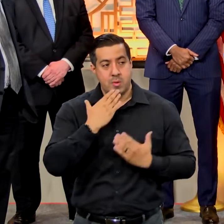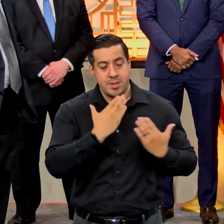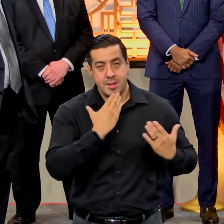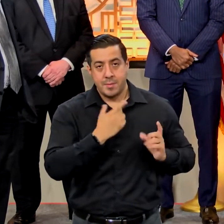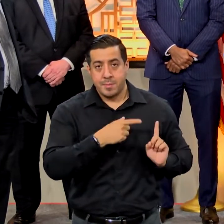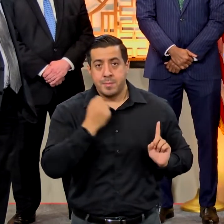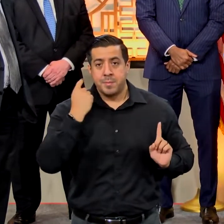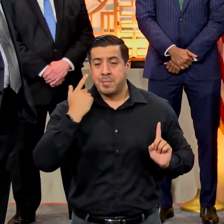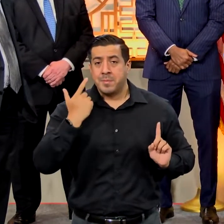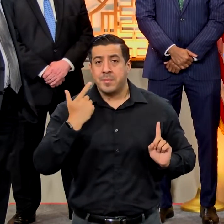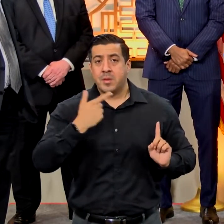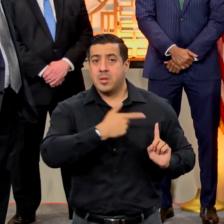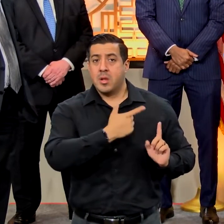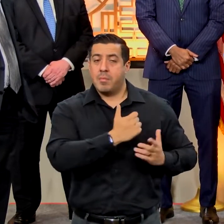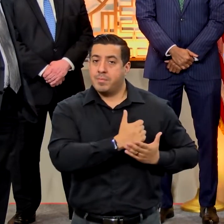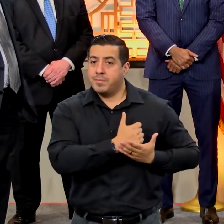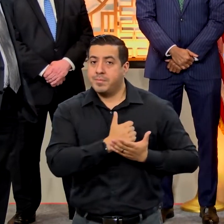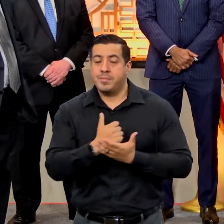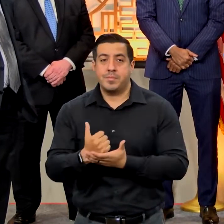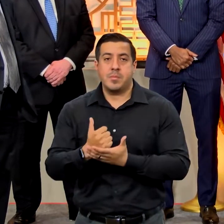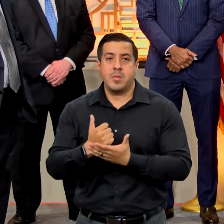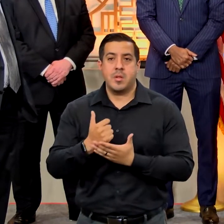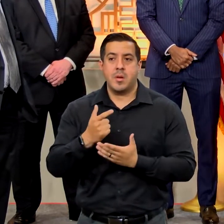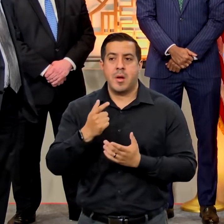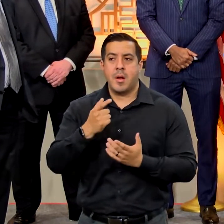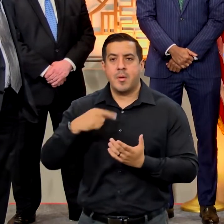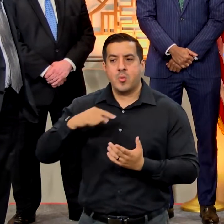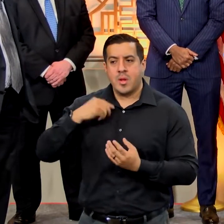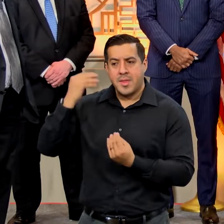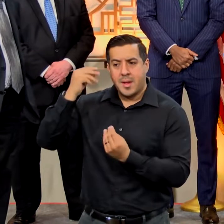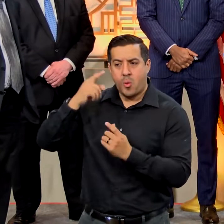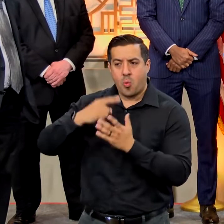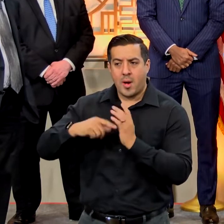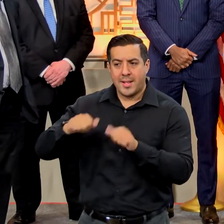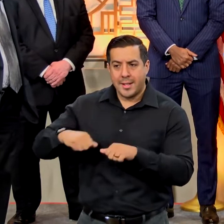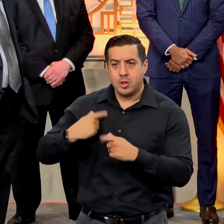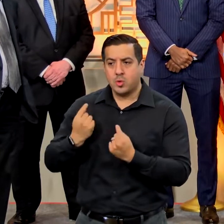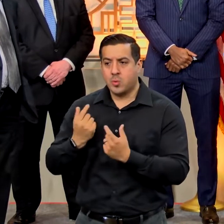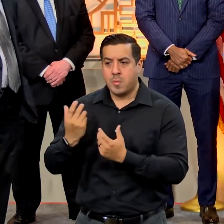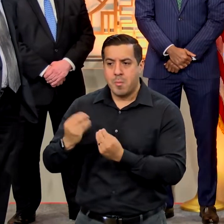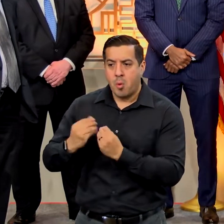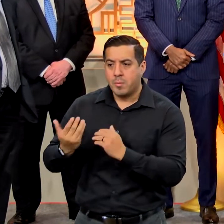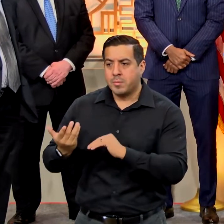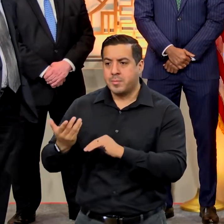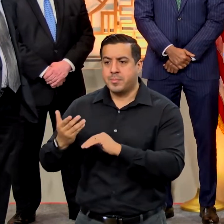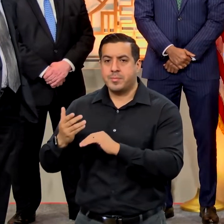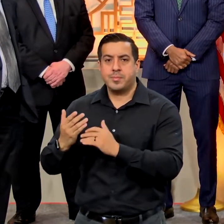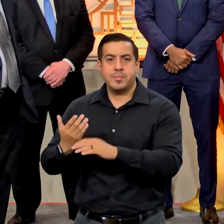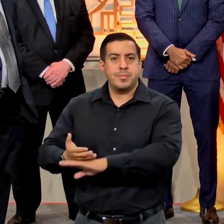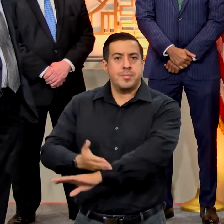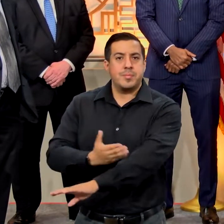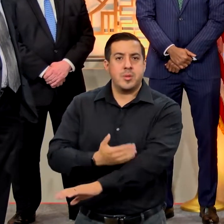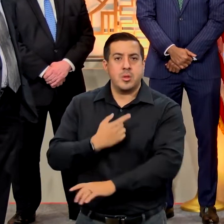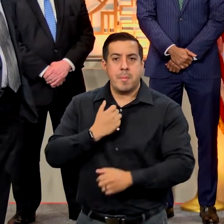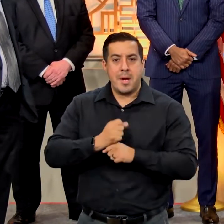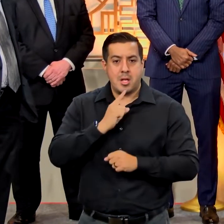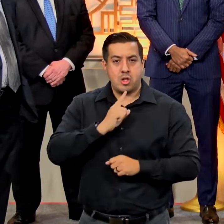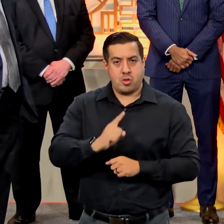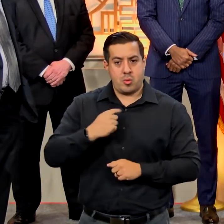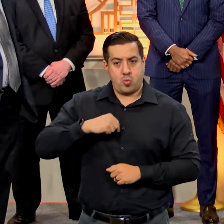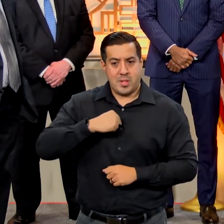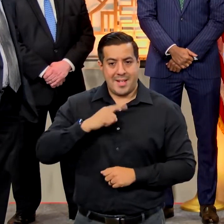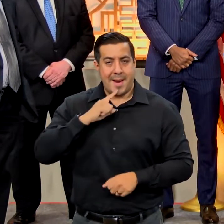because she has helped us think about the impossible. She has helped us to commit